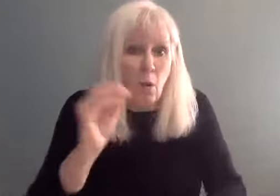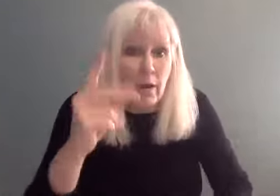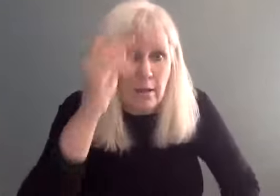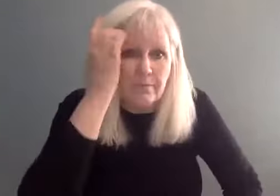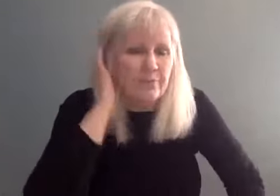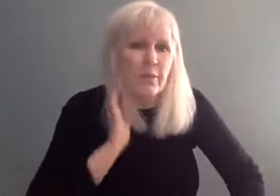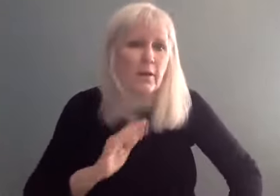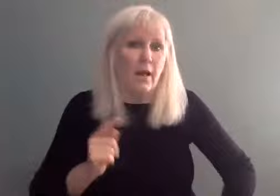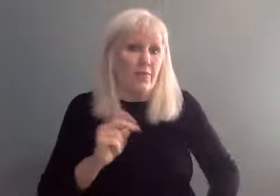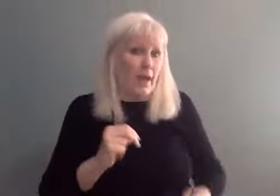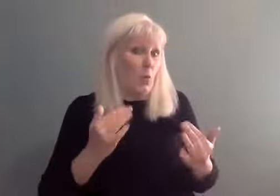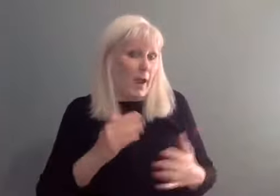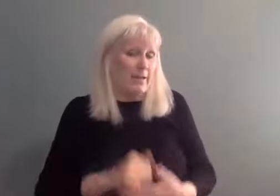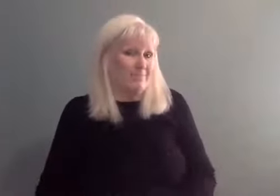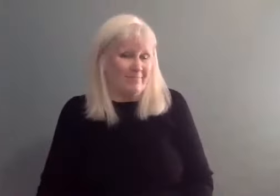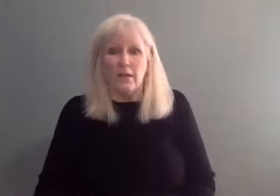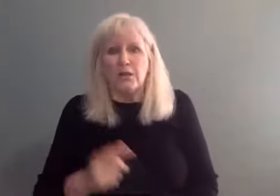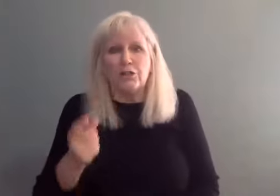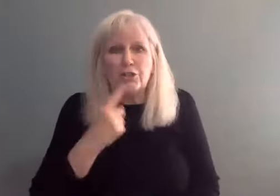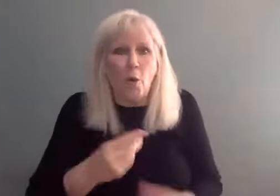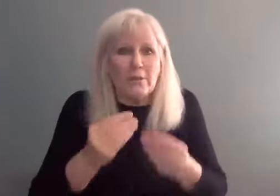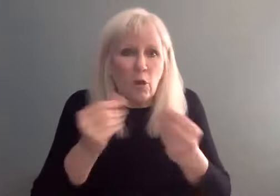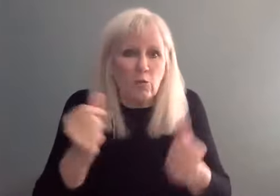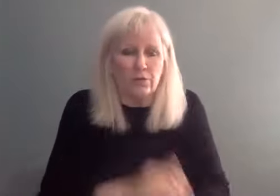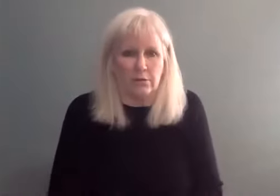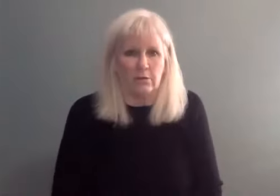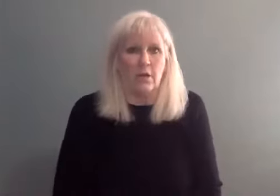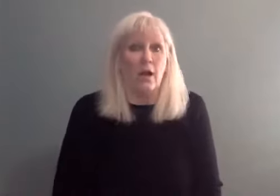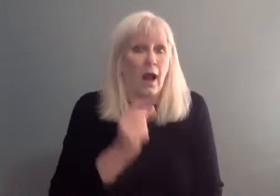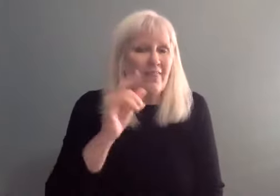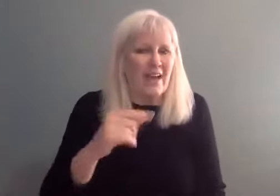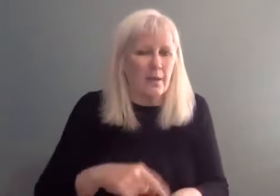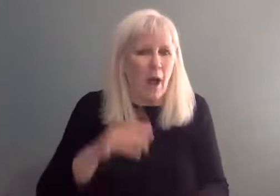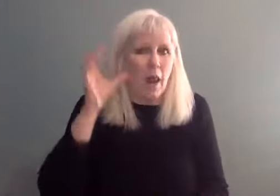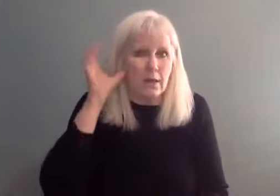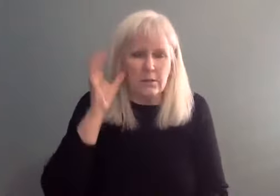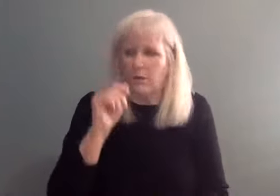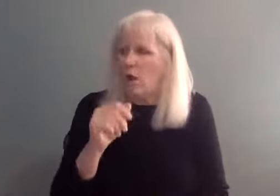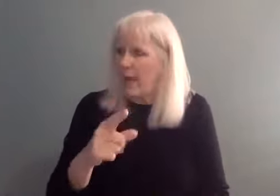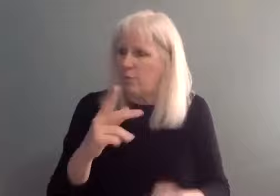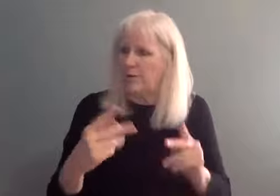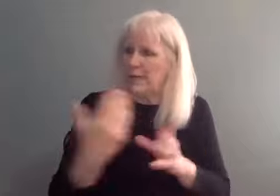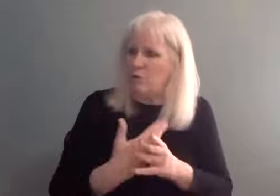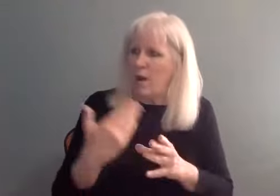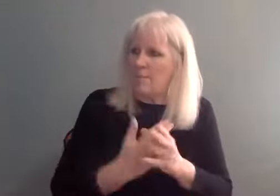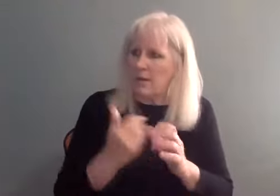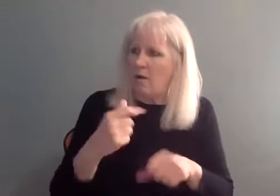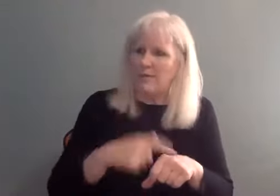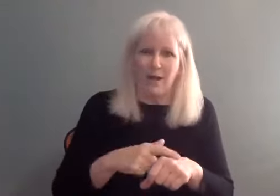just wait. And she gave me some solutions, but then I was able to see it. Oh, this person interrupts me all the time. There's not really a conversation here.